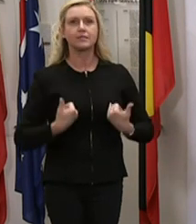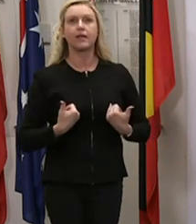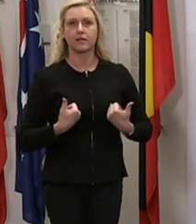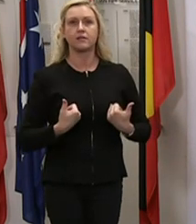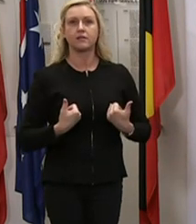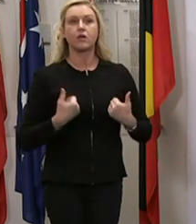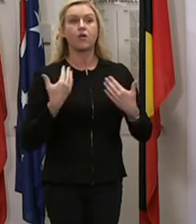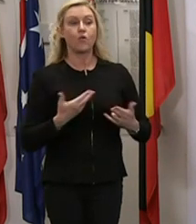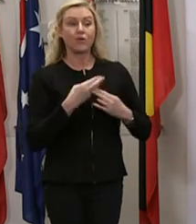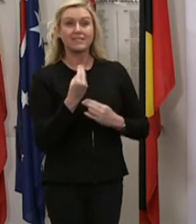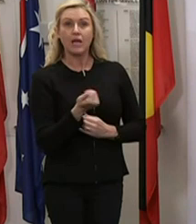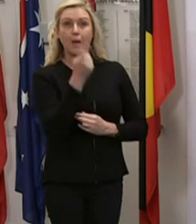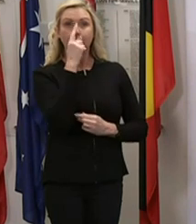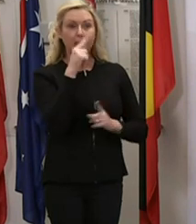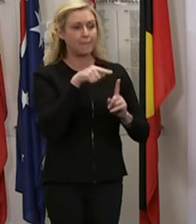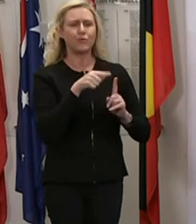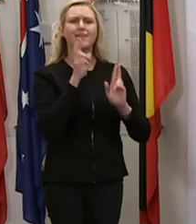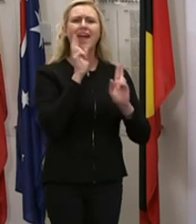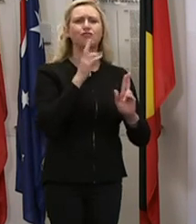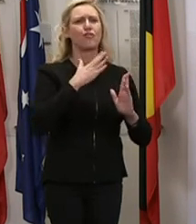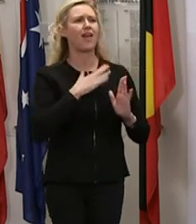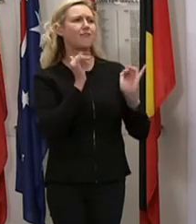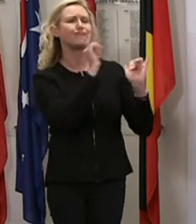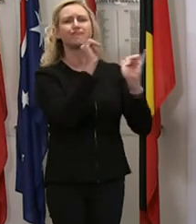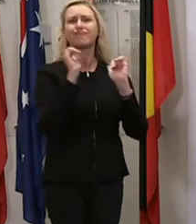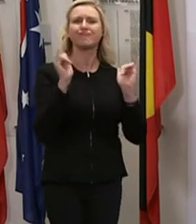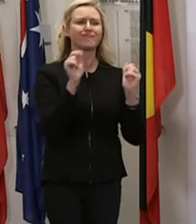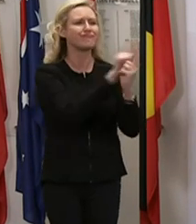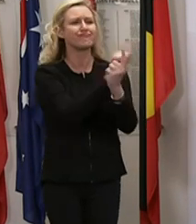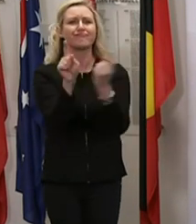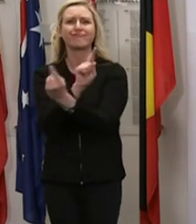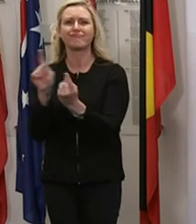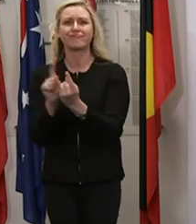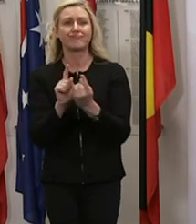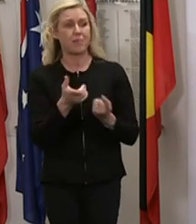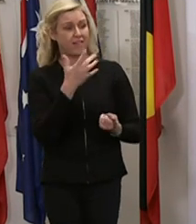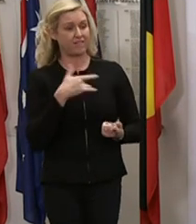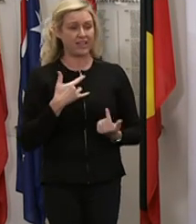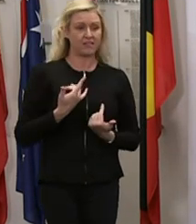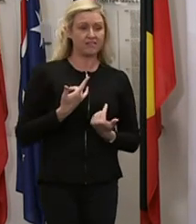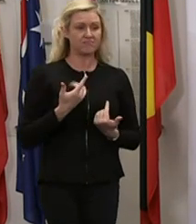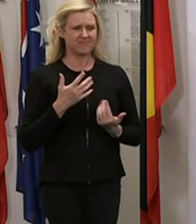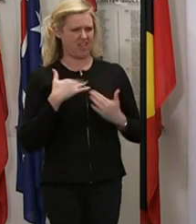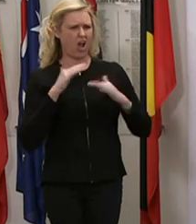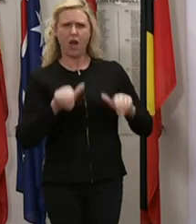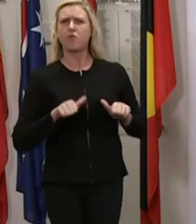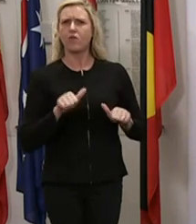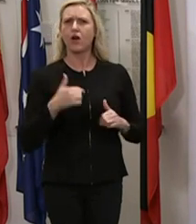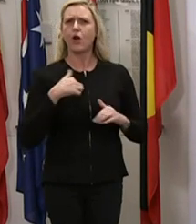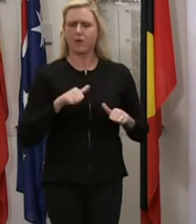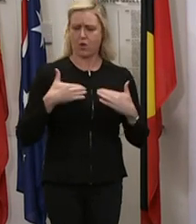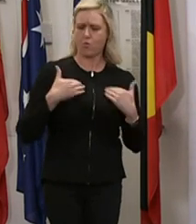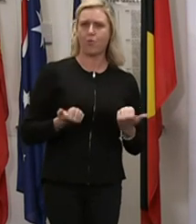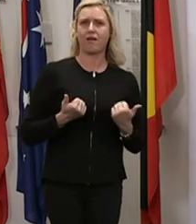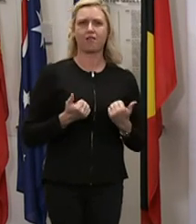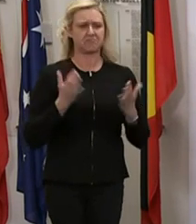inclined to socialise than others, please know that even though you may not feel the virus can impact you, although it can, you could be taking it home